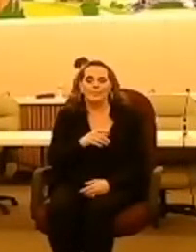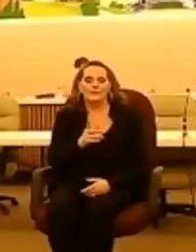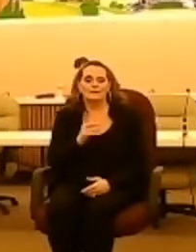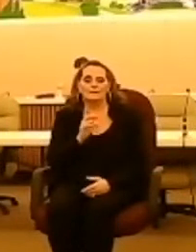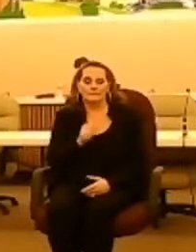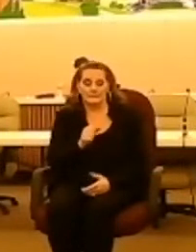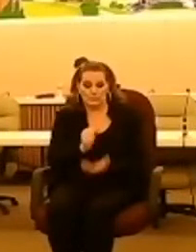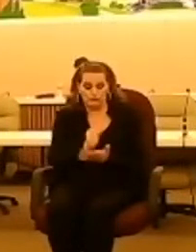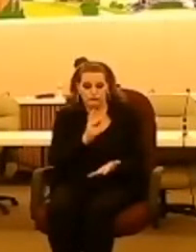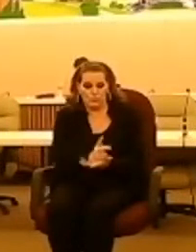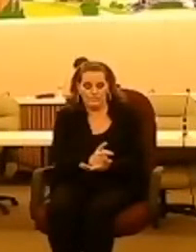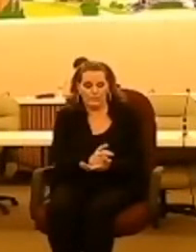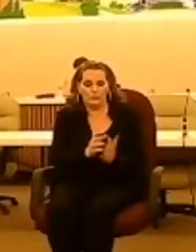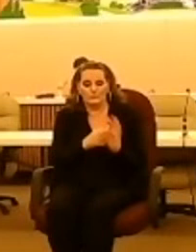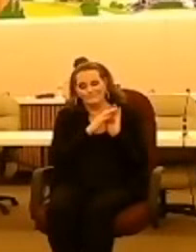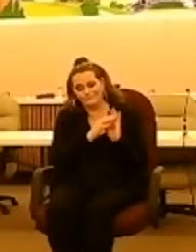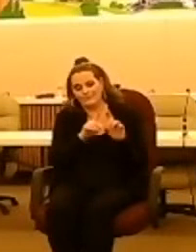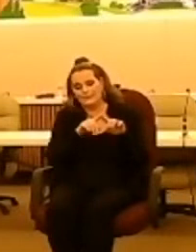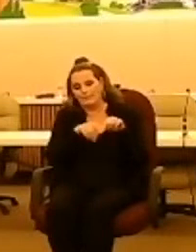contingent upon